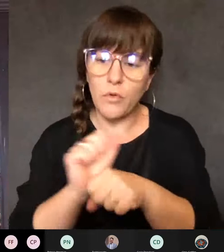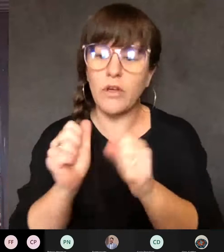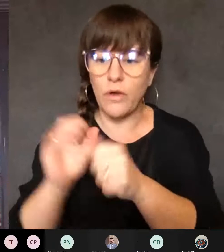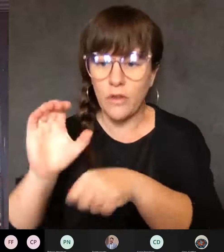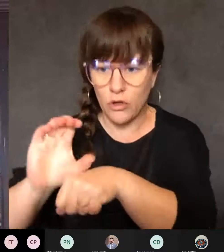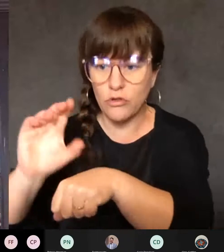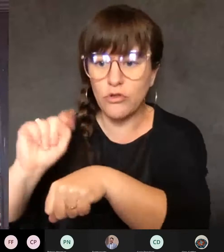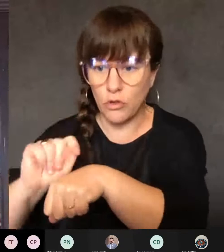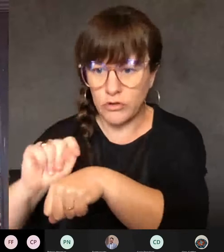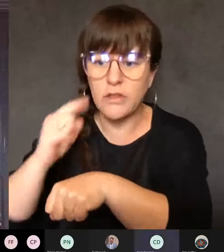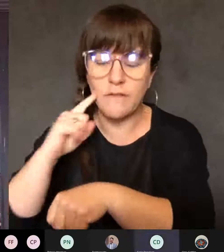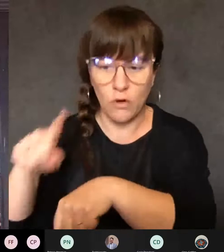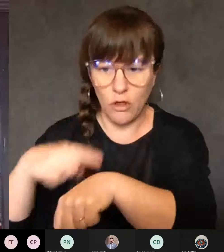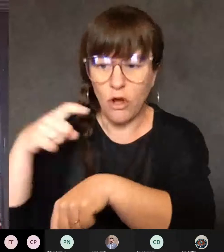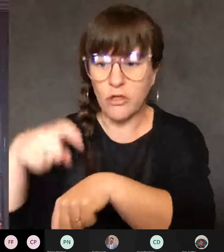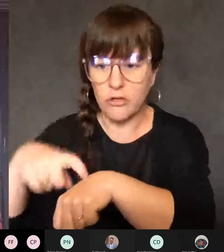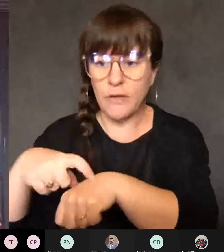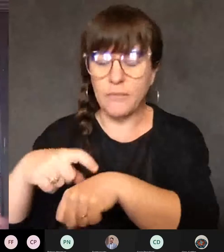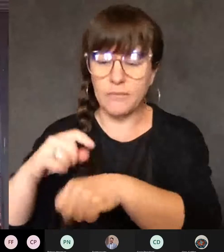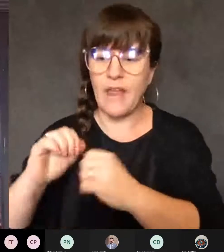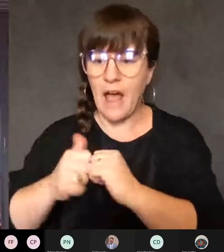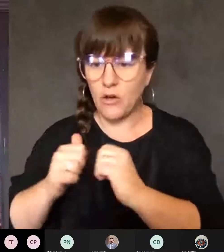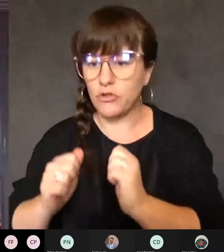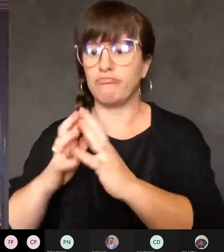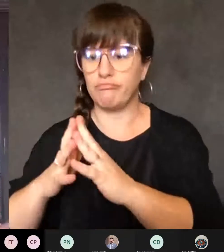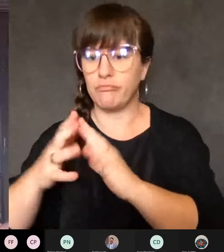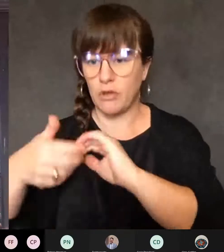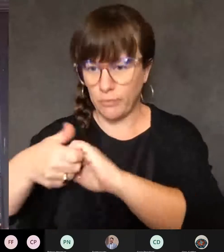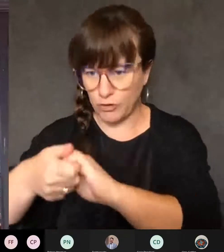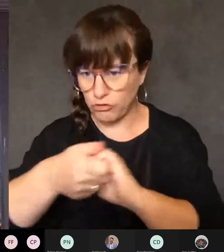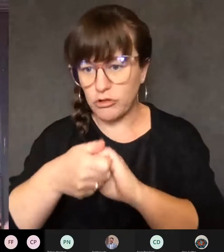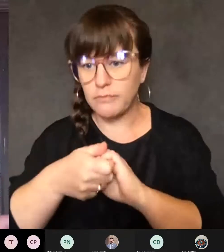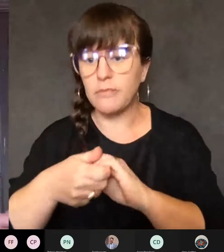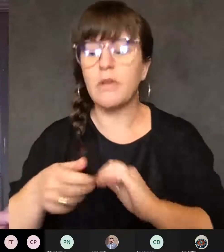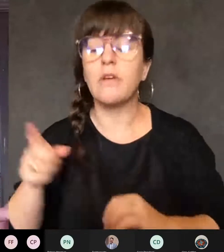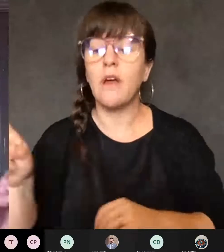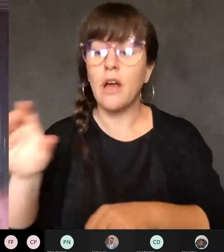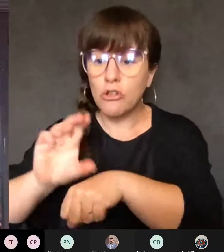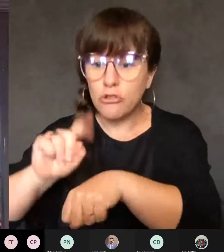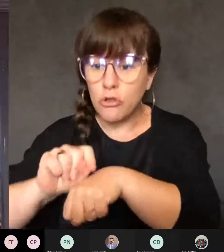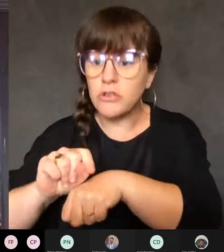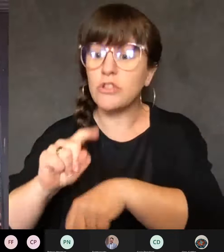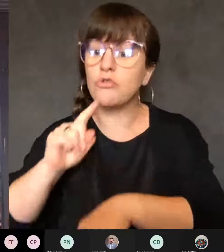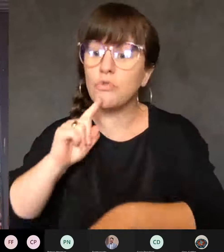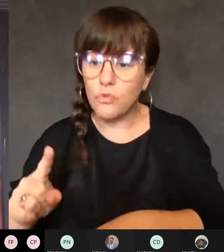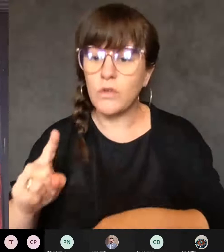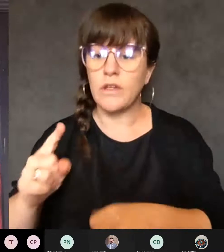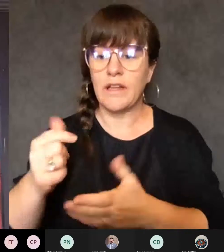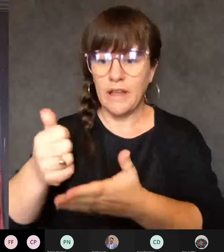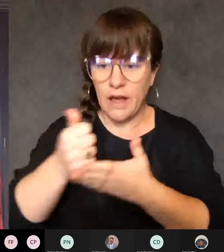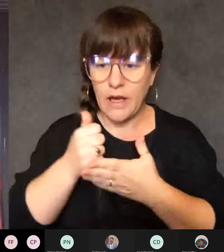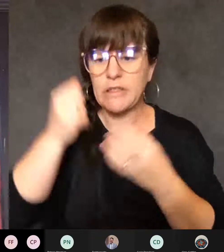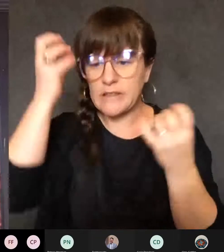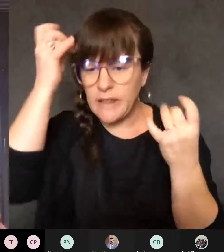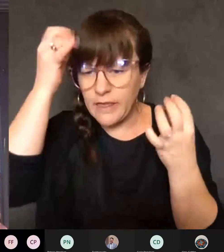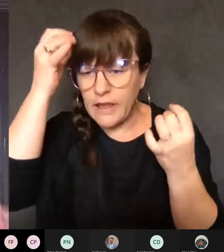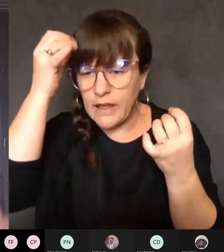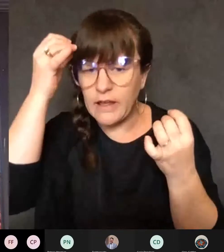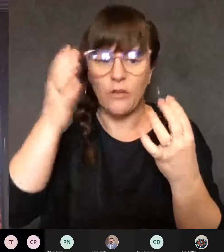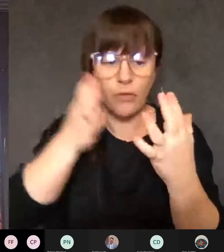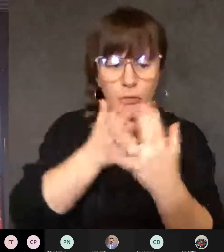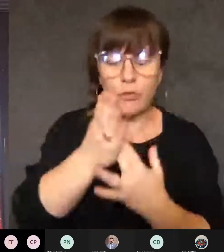for quite some time, and the consultant has helped us really think through what we want this project